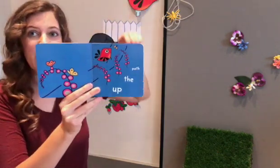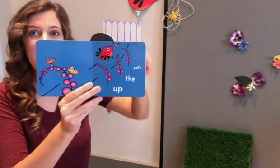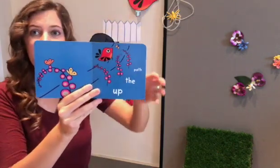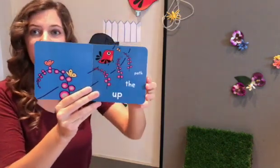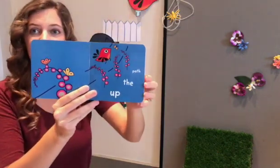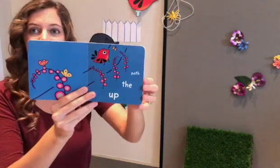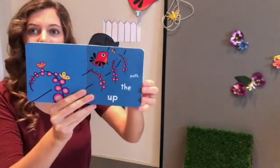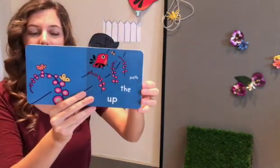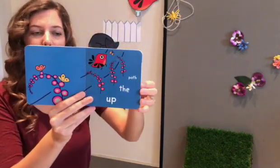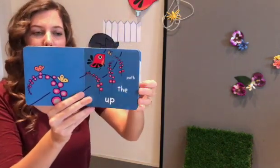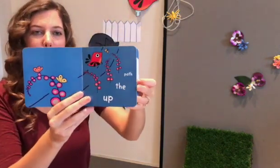path.